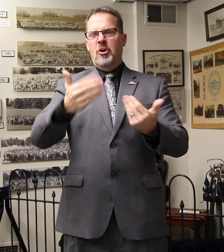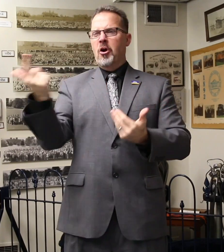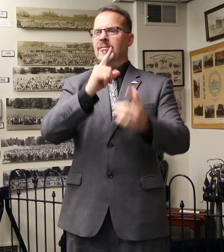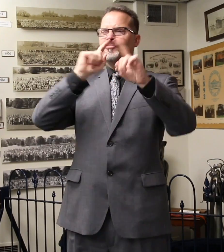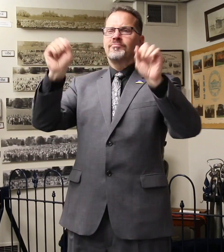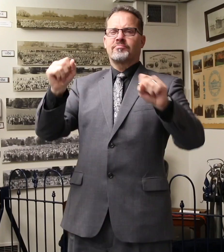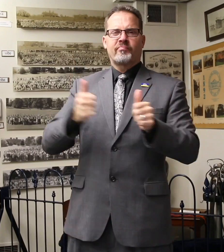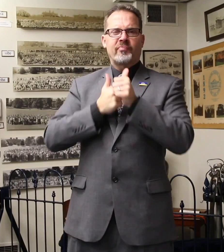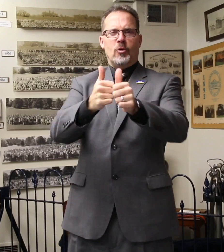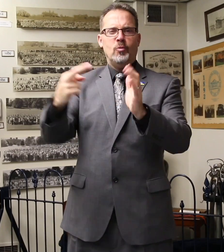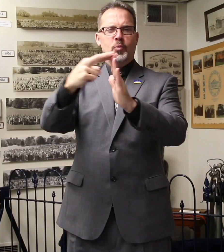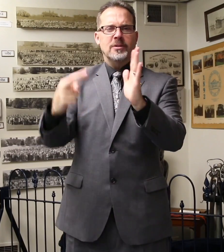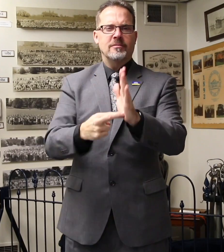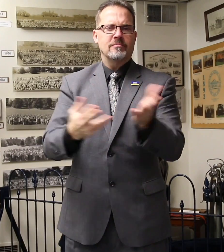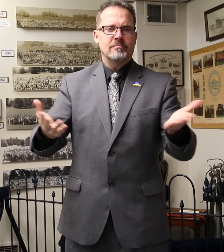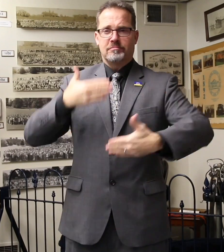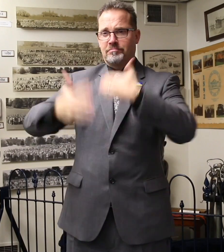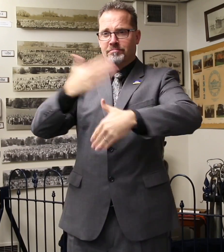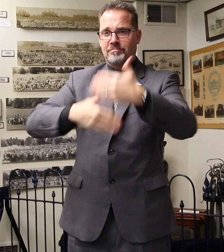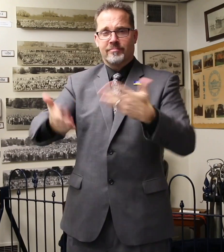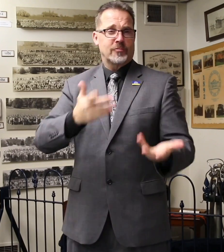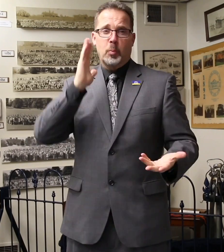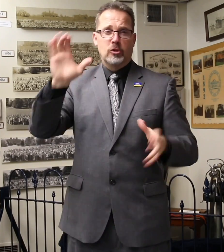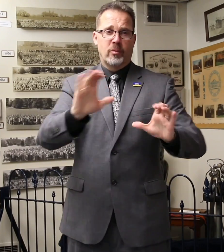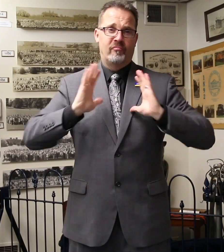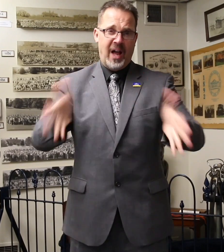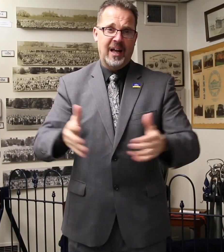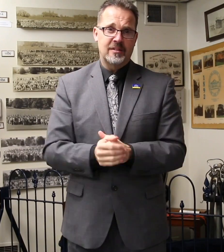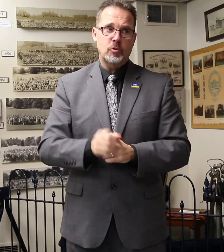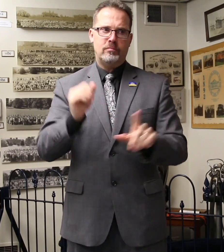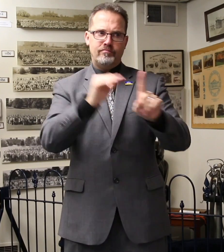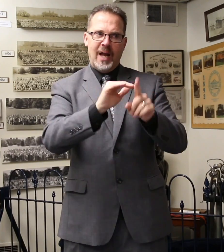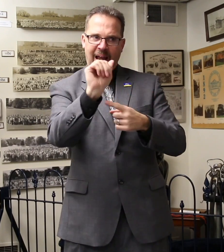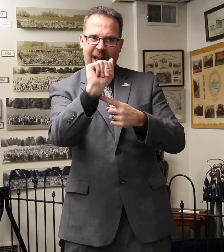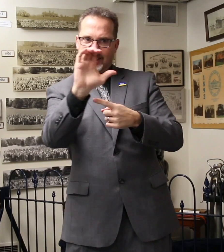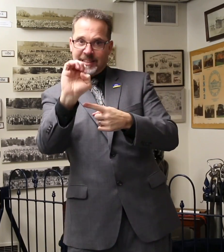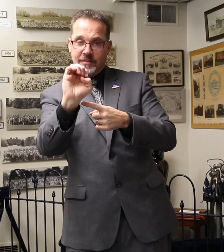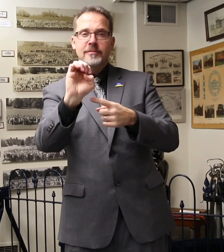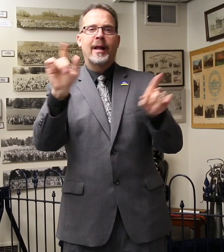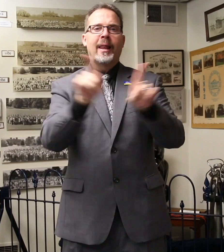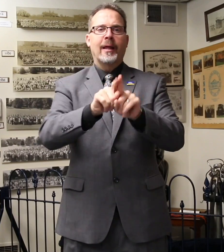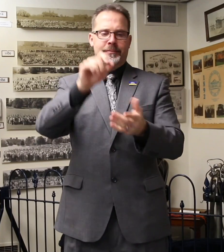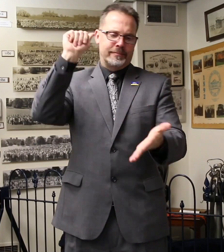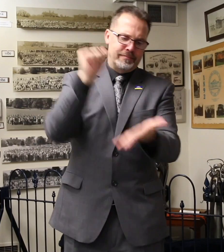for expectations, and everyone here has expectations to follow the rules and to do their best to be successful. And together, this